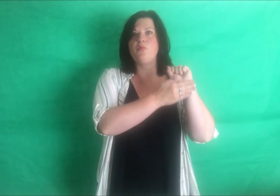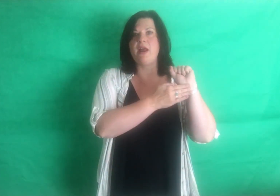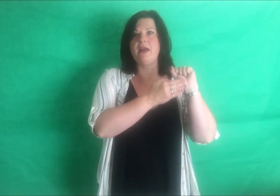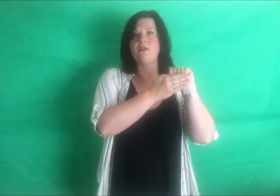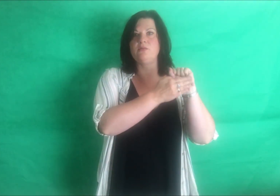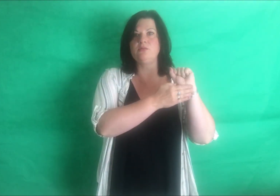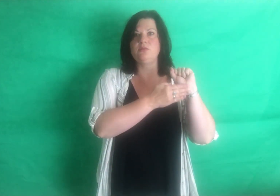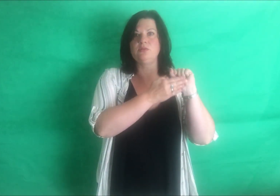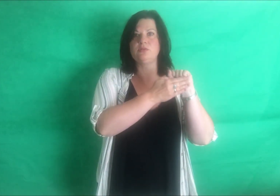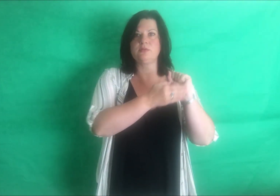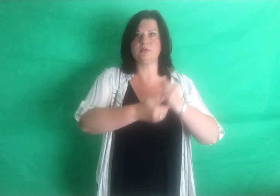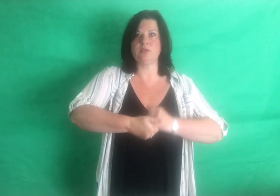Brown